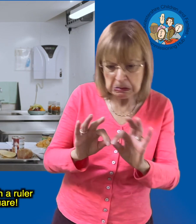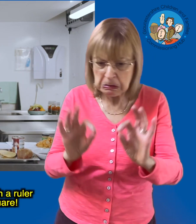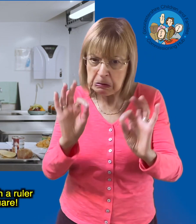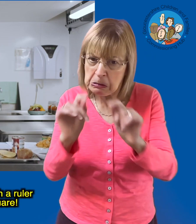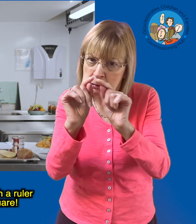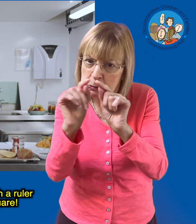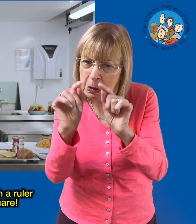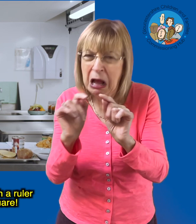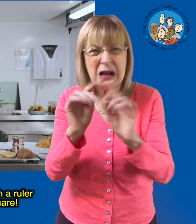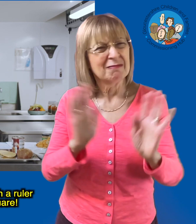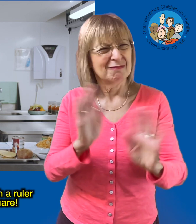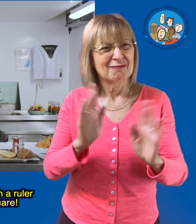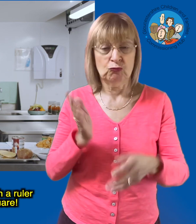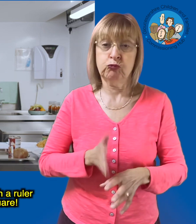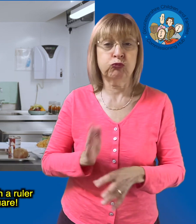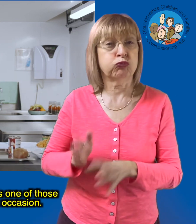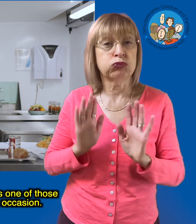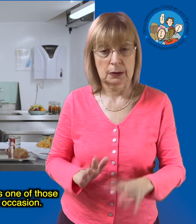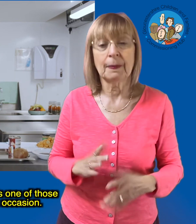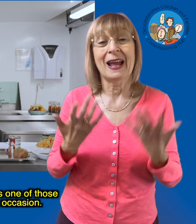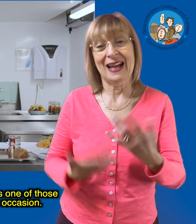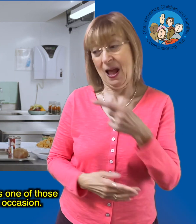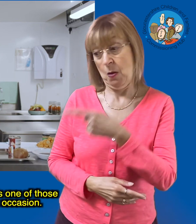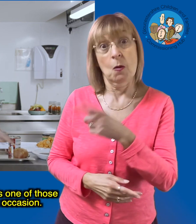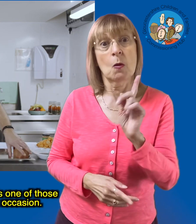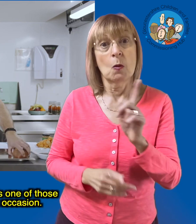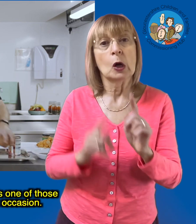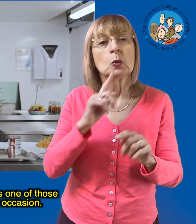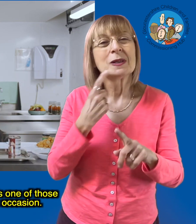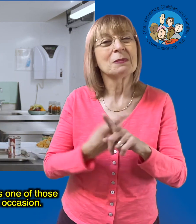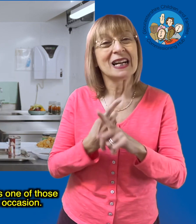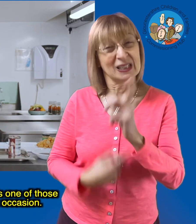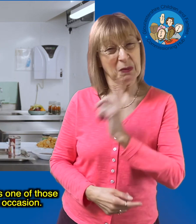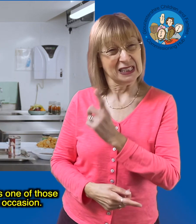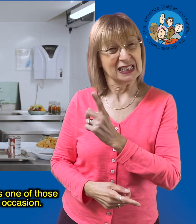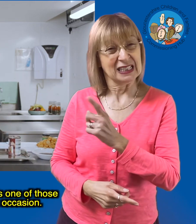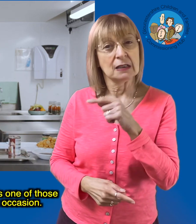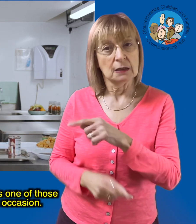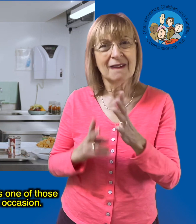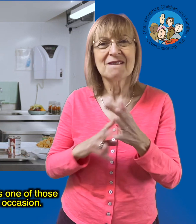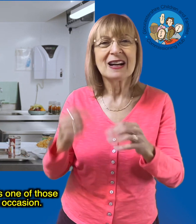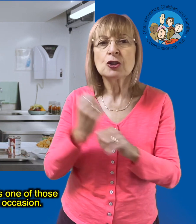get a ruler out to make sure they're perfectly square. So this is what a sweet potato looks like.